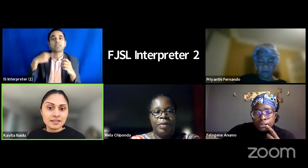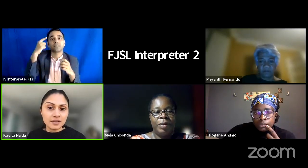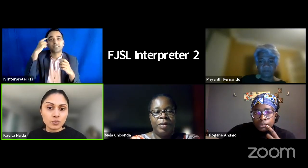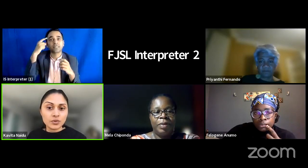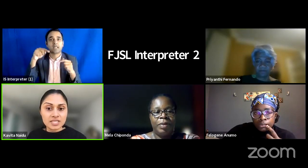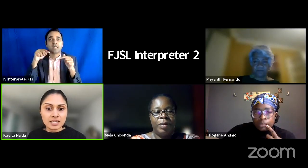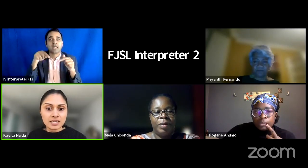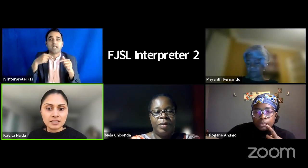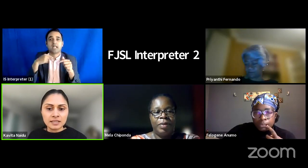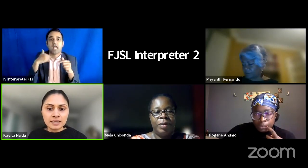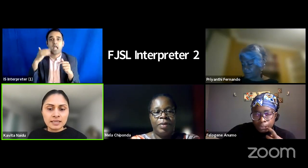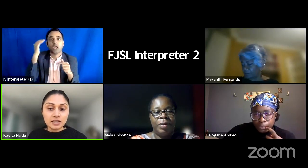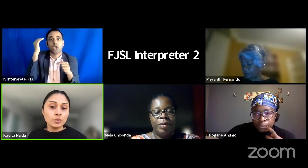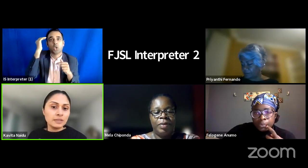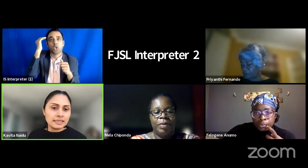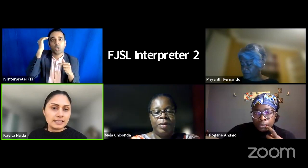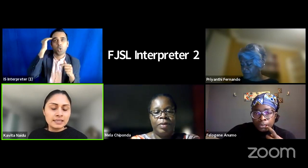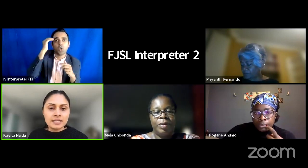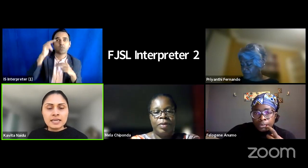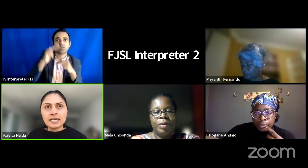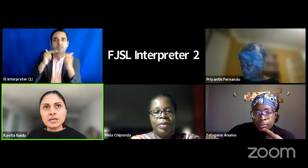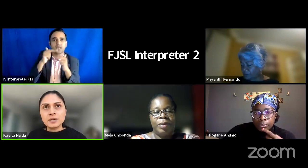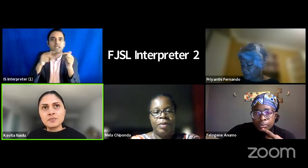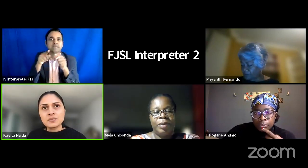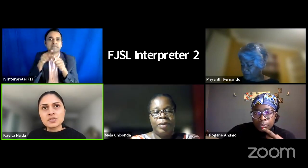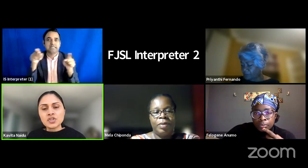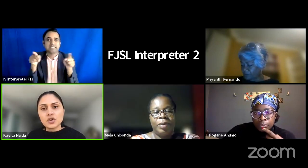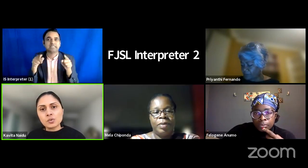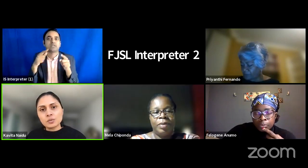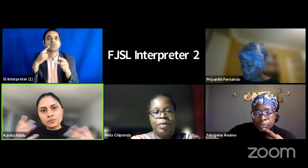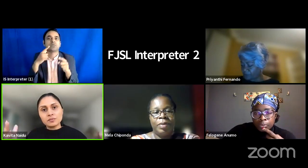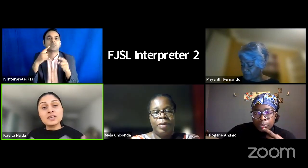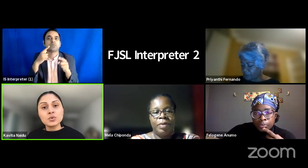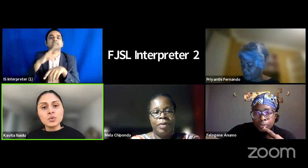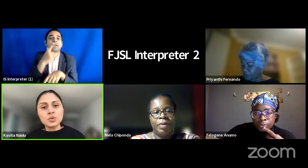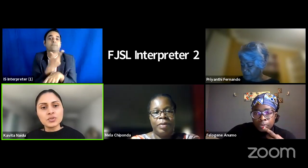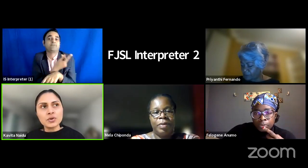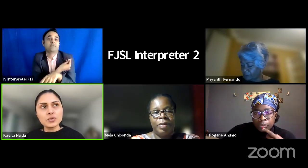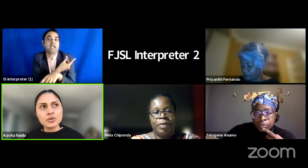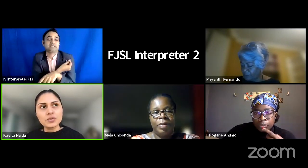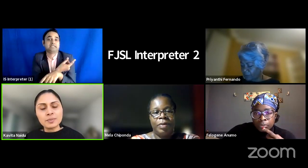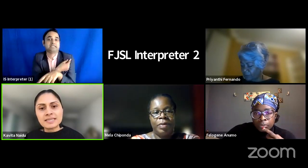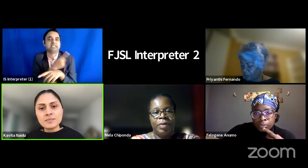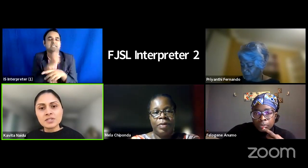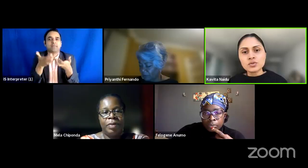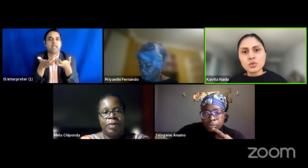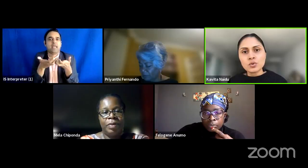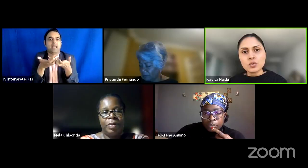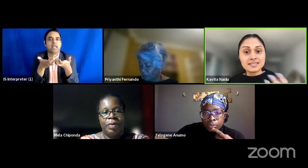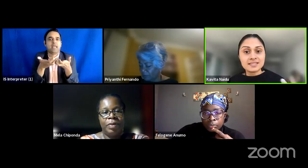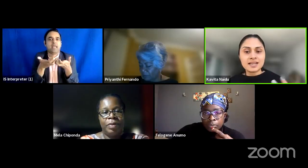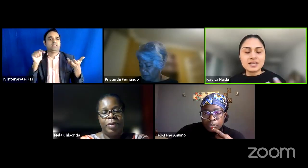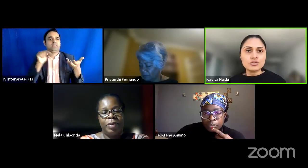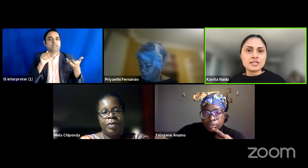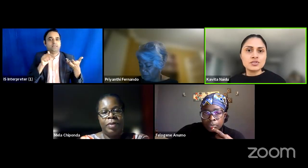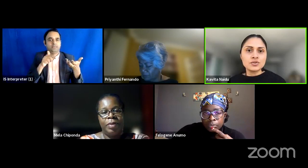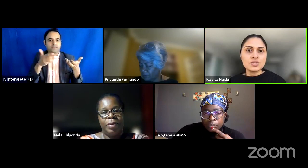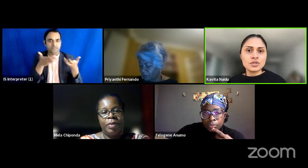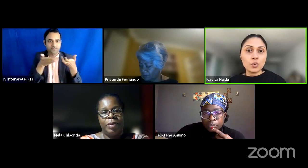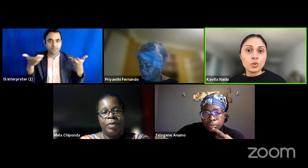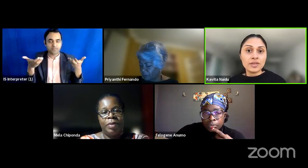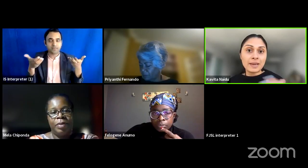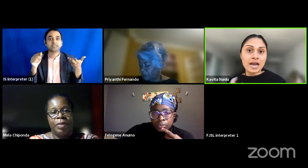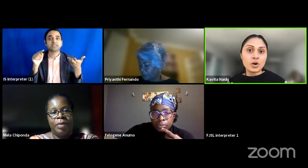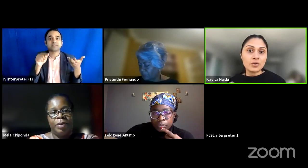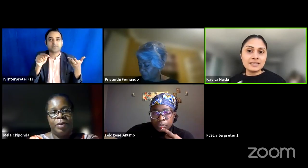apartheid that we're seeing globally. So as we all know, you know, the pandemic saw Western countries